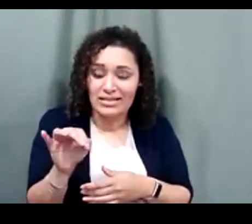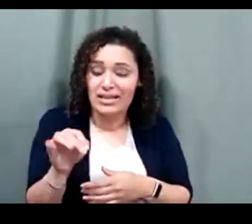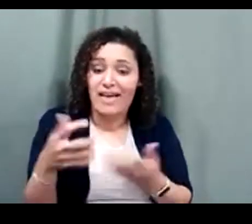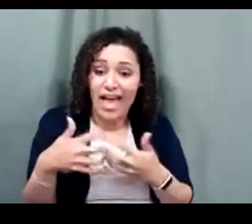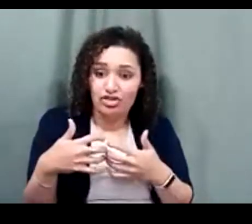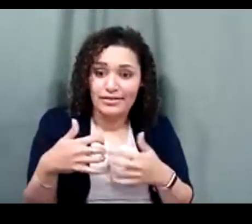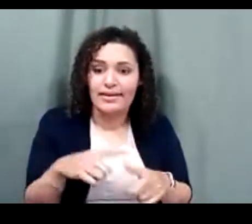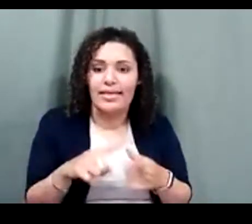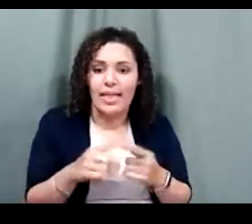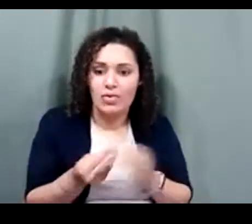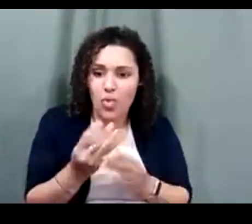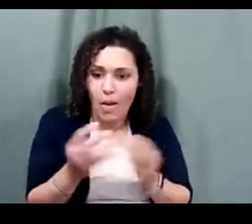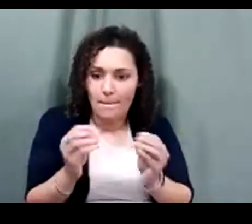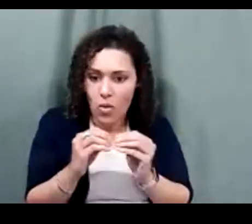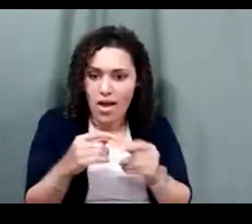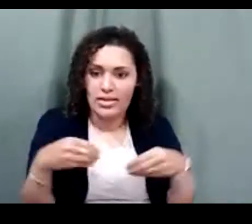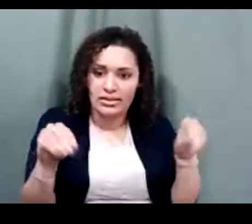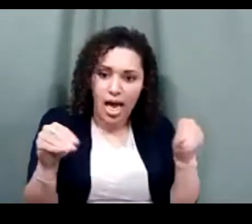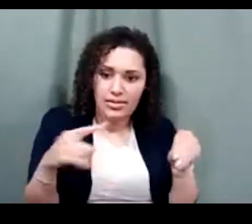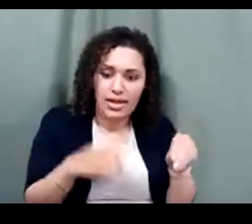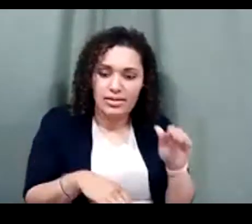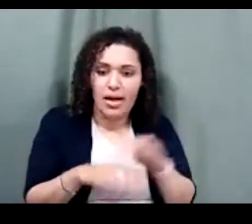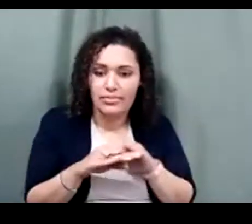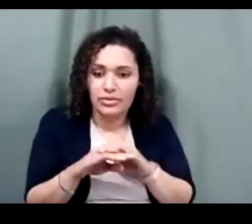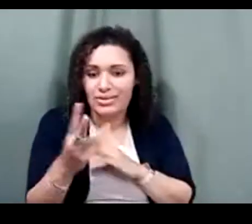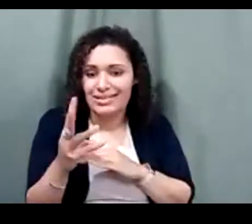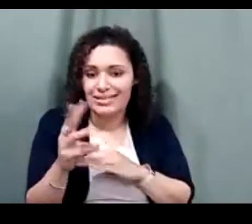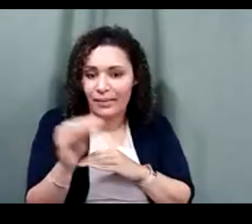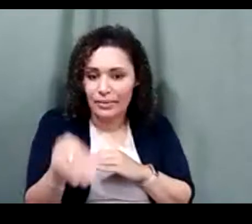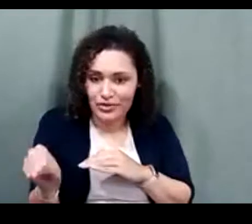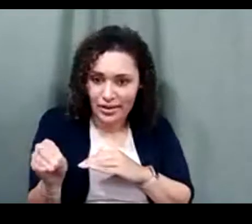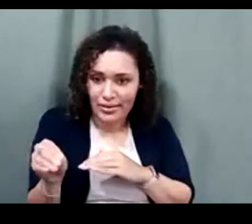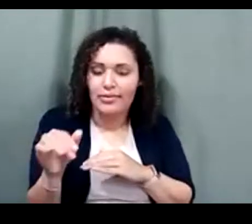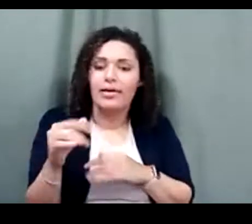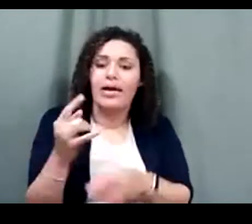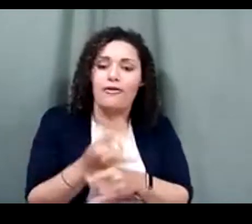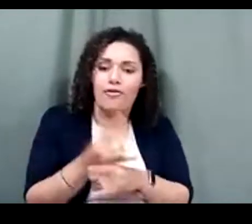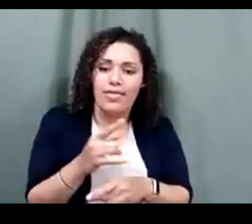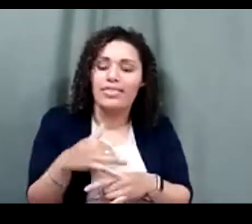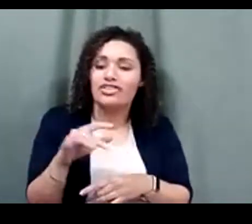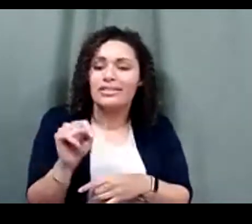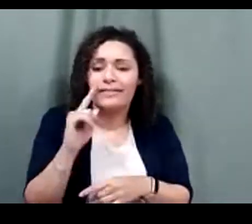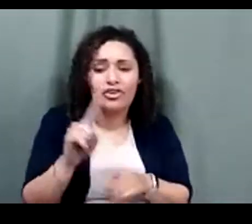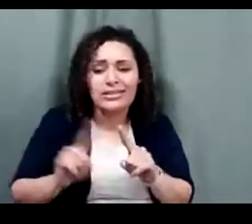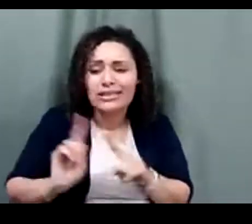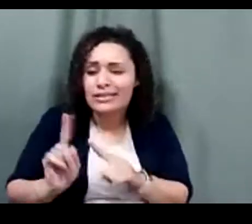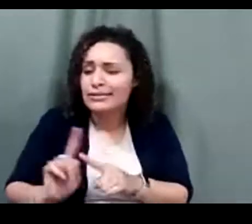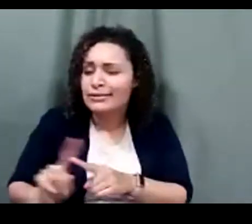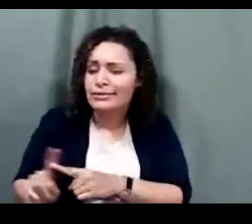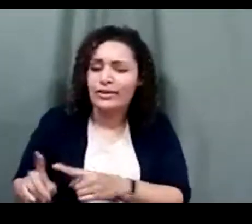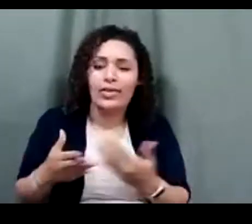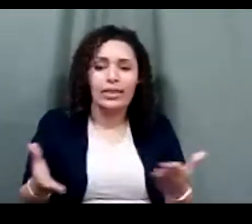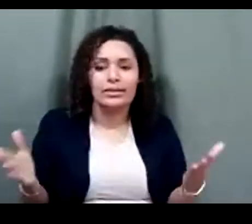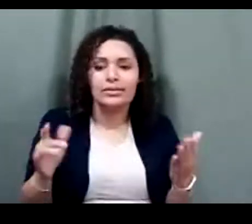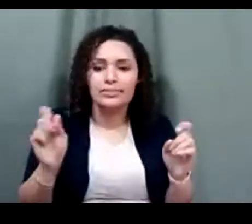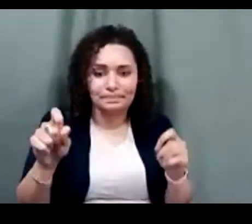of them and sell them and say, this is one that can go up to 16% alcohol. Right. And there's yeast you can buy for all sorts of different things. So